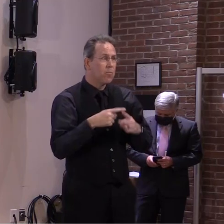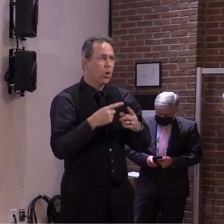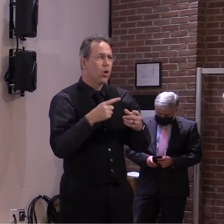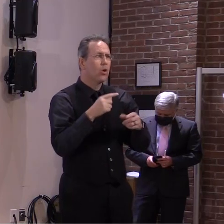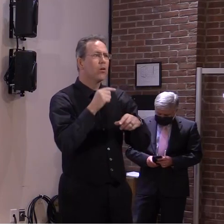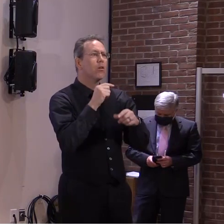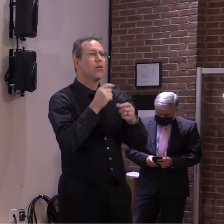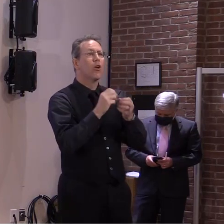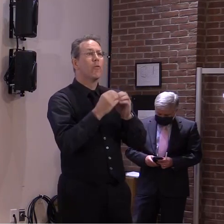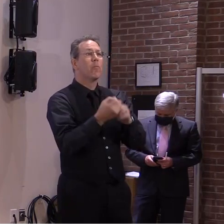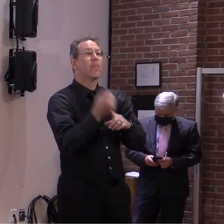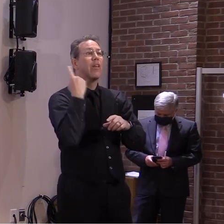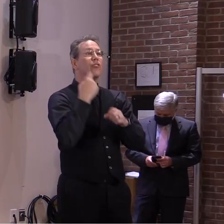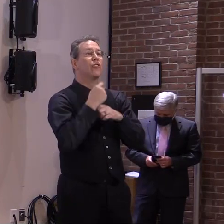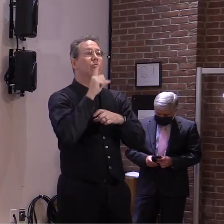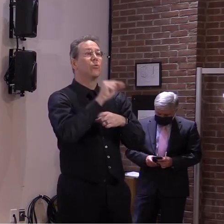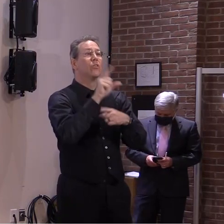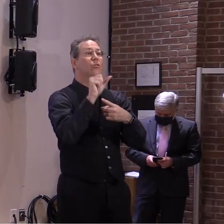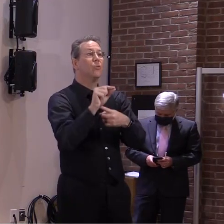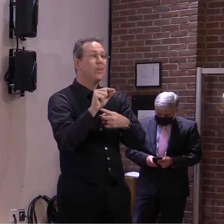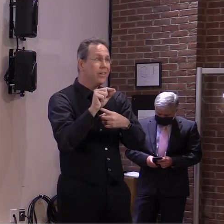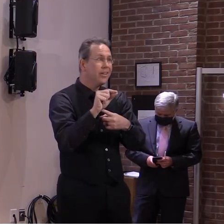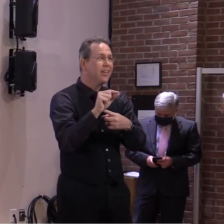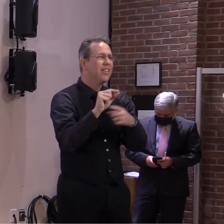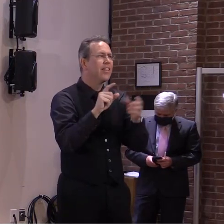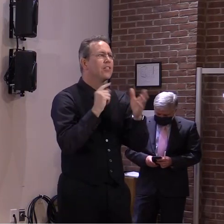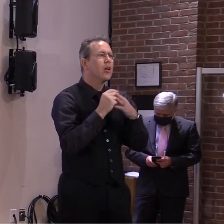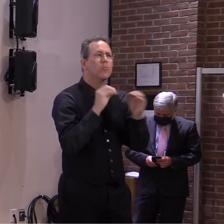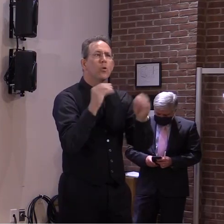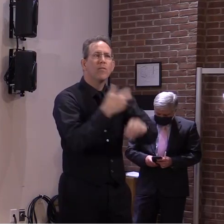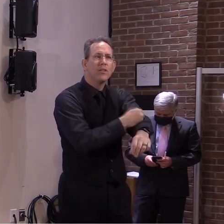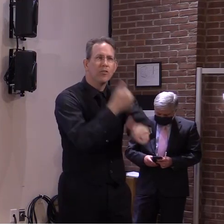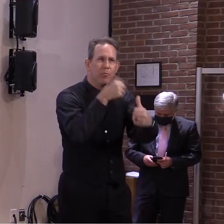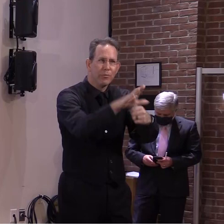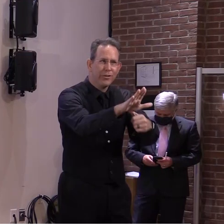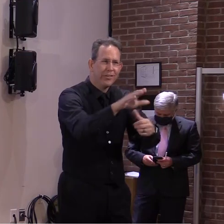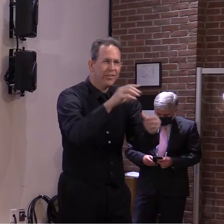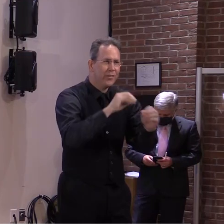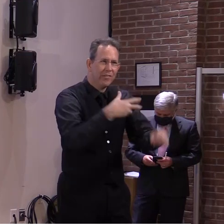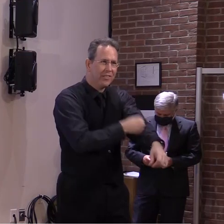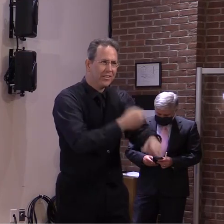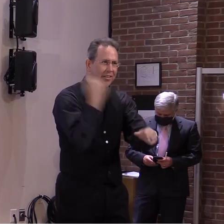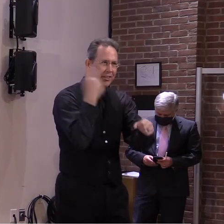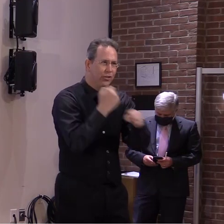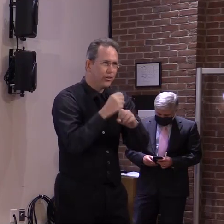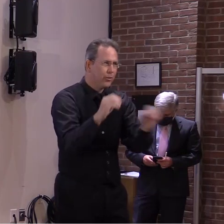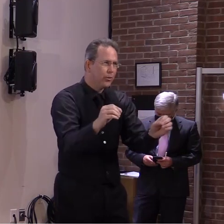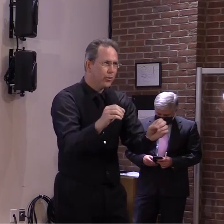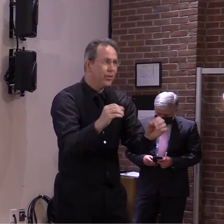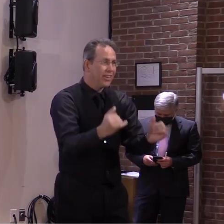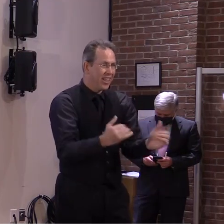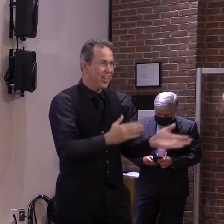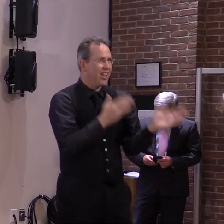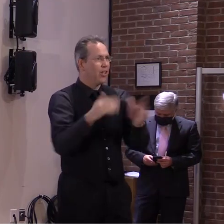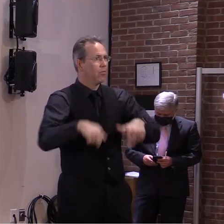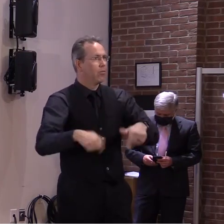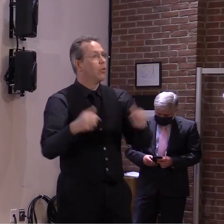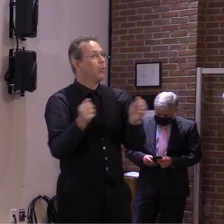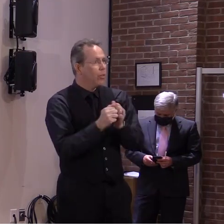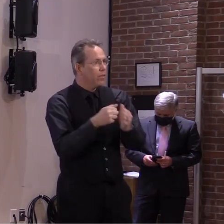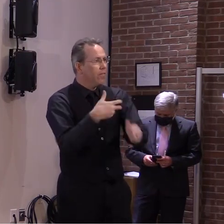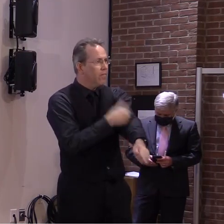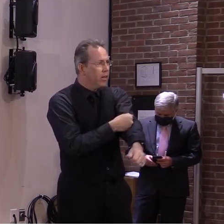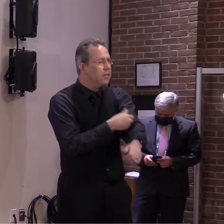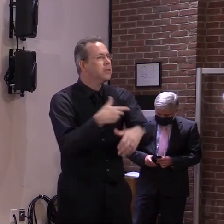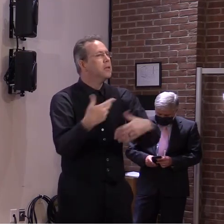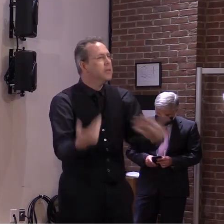seen the beneficial effects of that in our data. I mean, it just shows clearly, because we've used the age